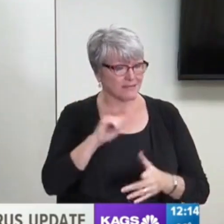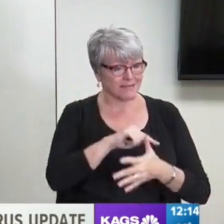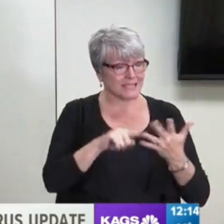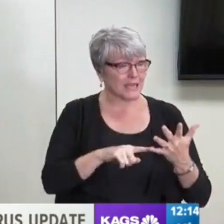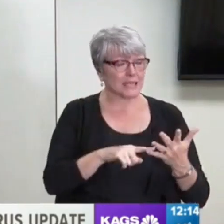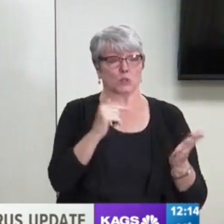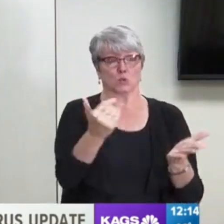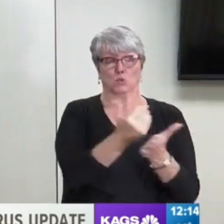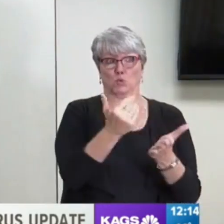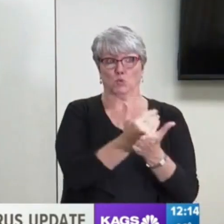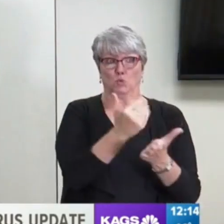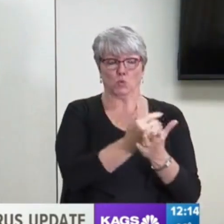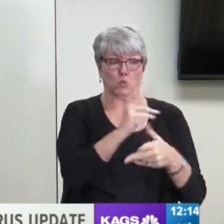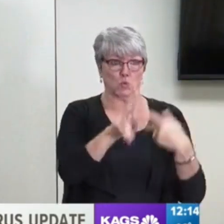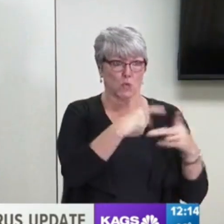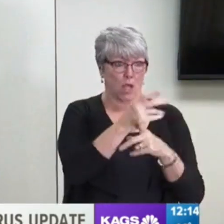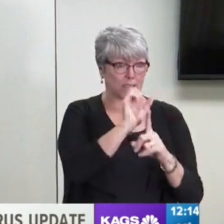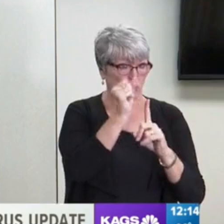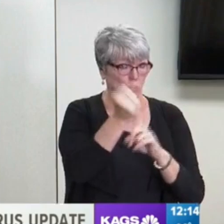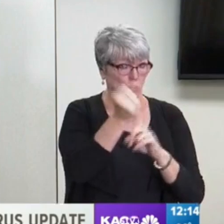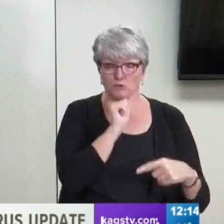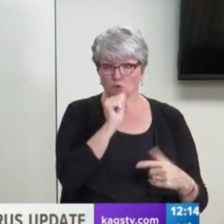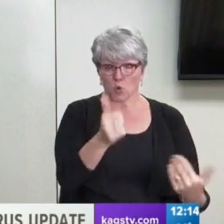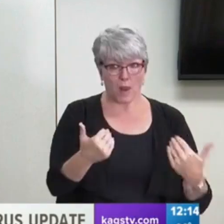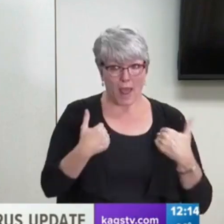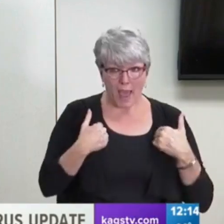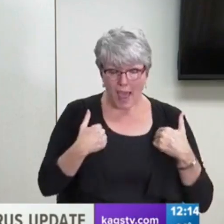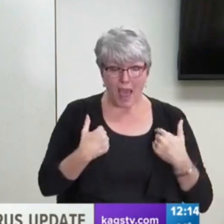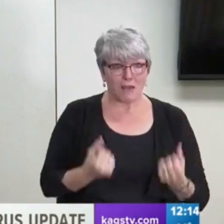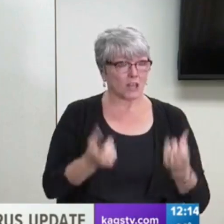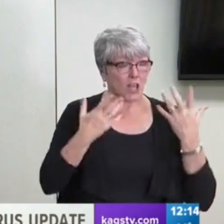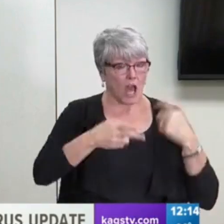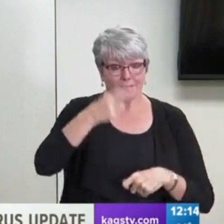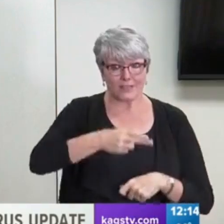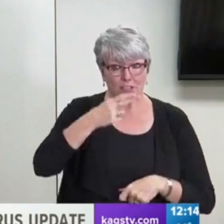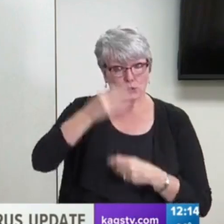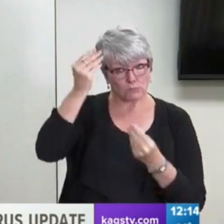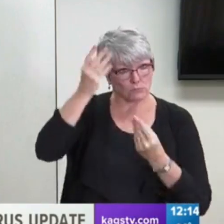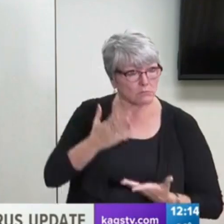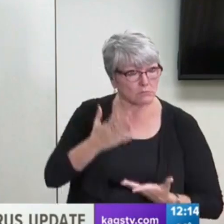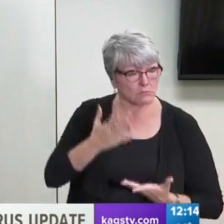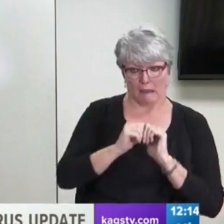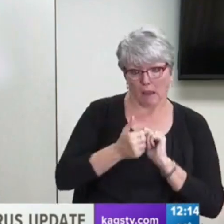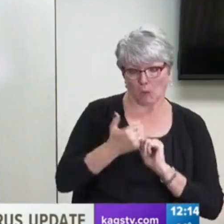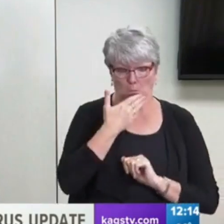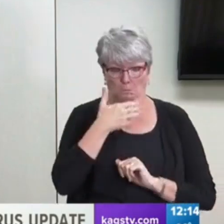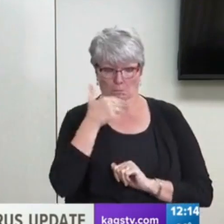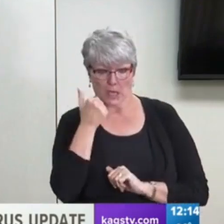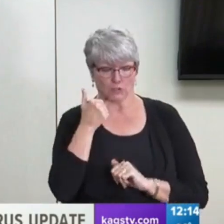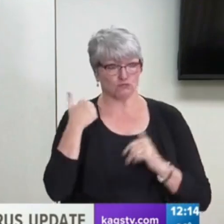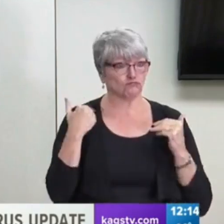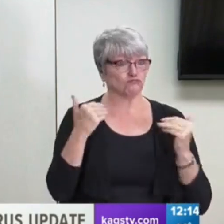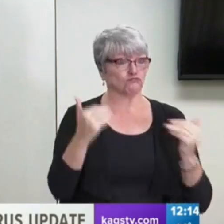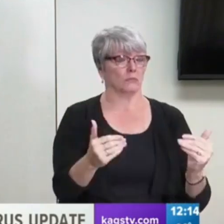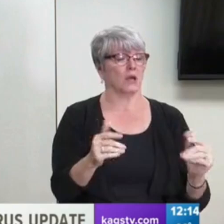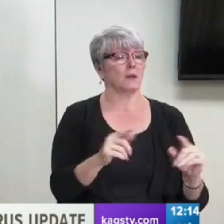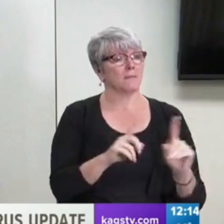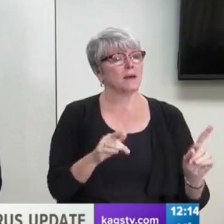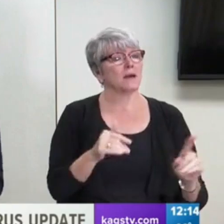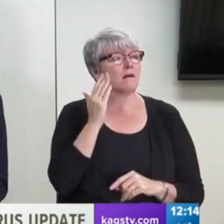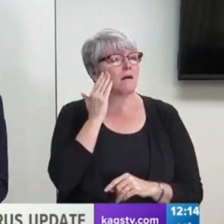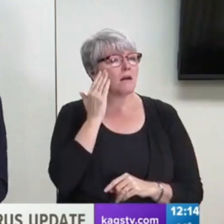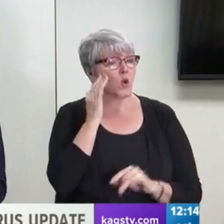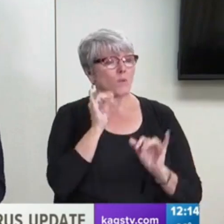in an unprecedented situation, which means that we don't have a whole lot of history to inform us here about the best ways moving forward. But I do know